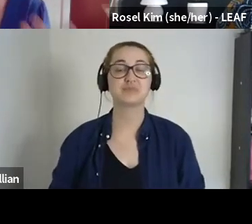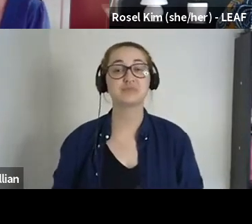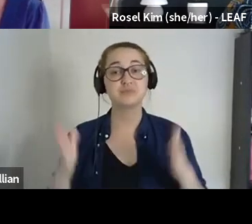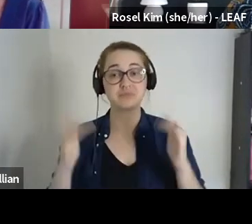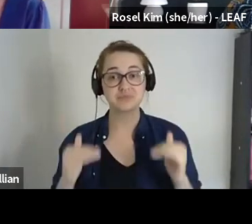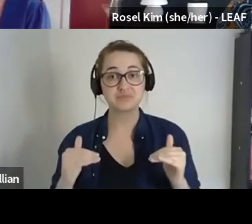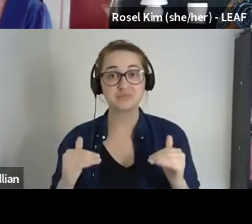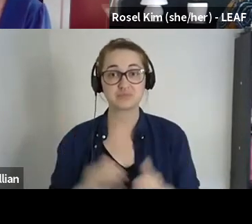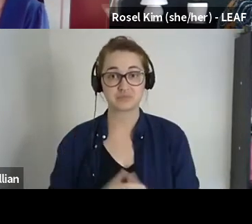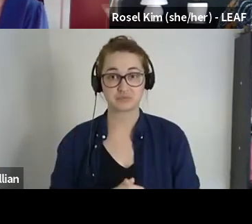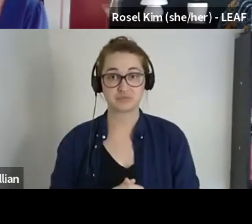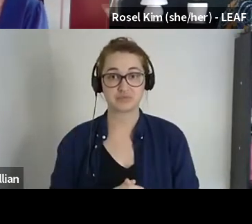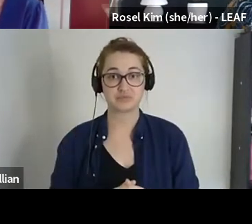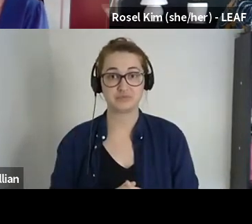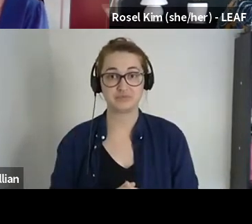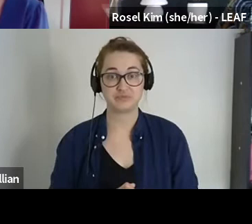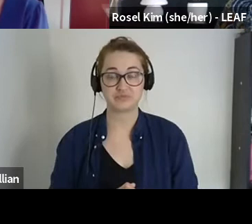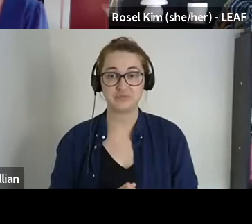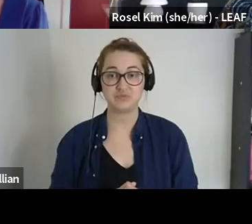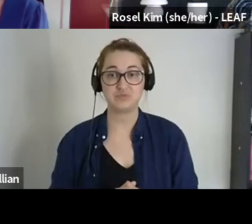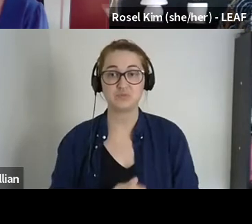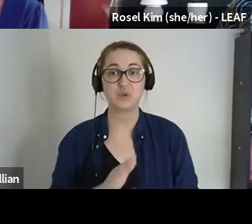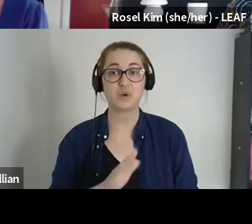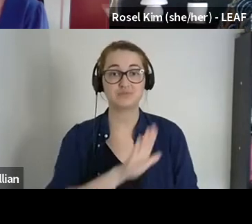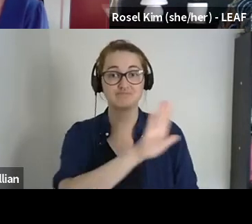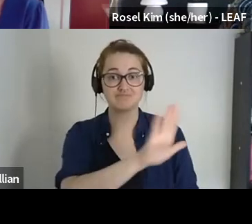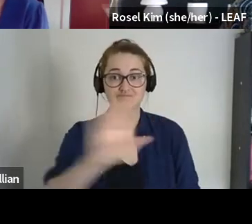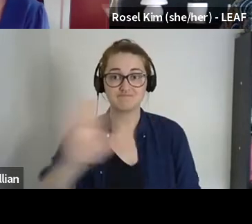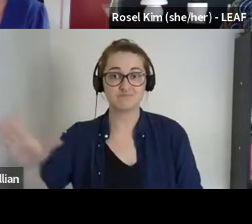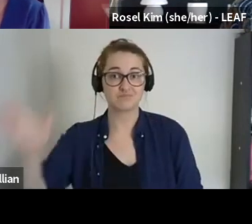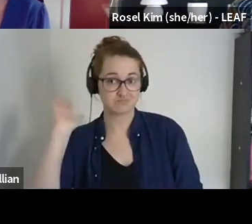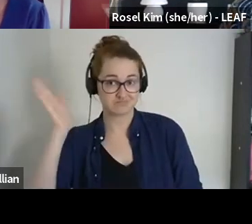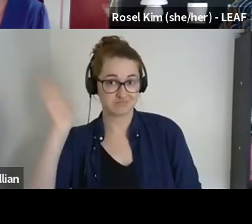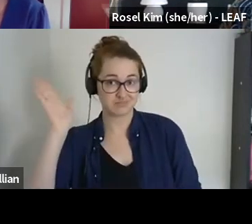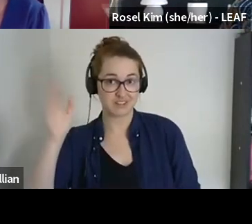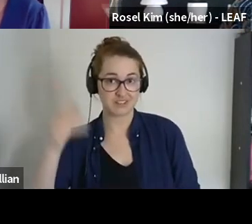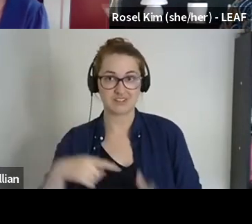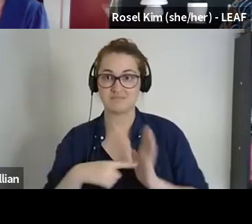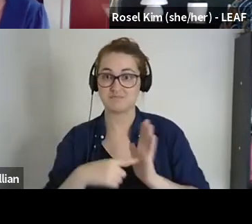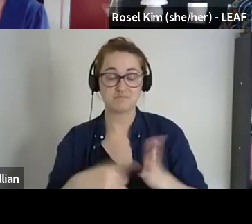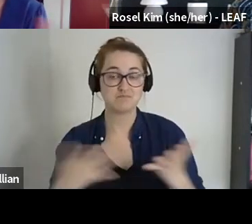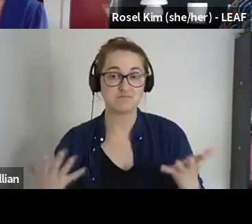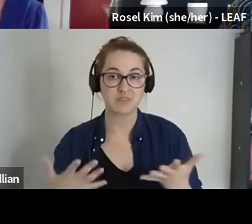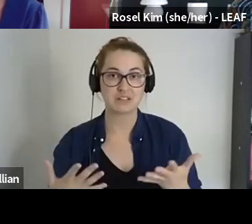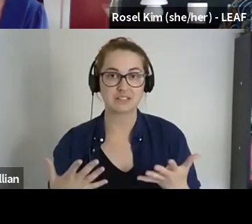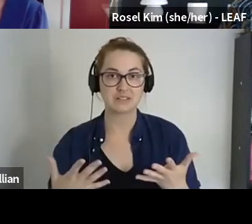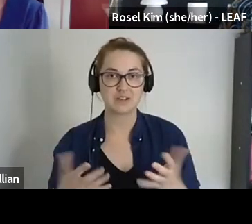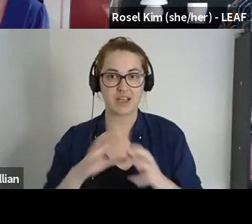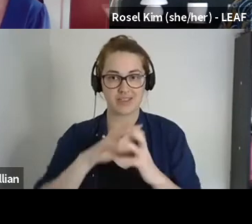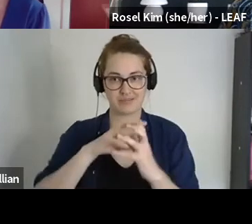that also shone through in all of your presentations was the importance of an